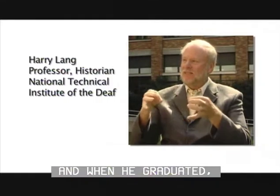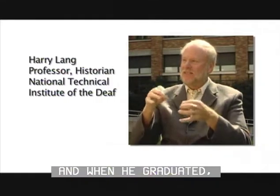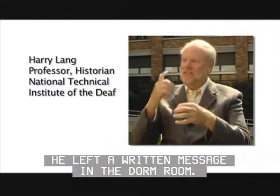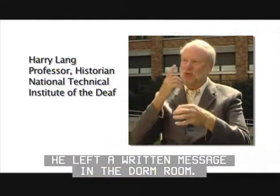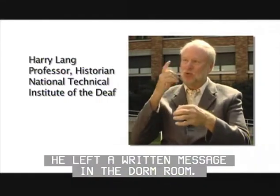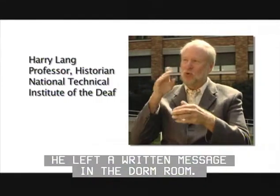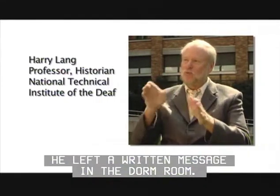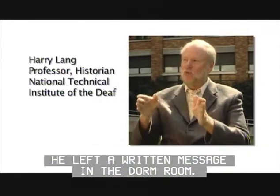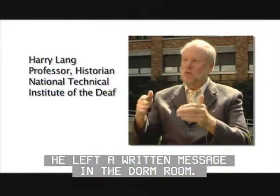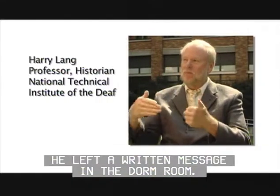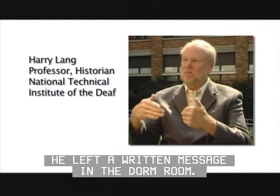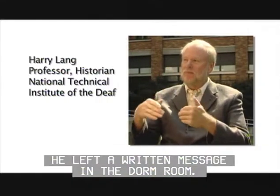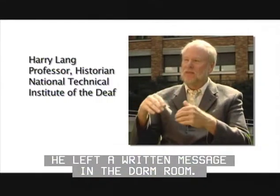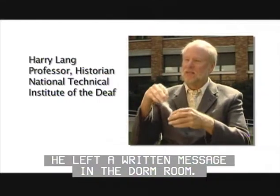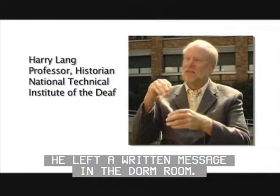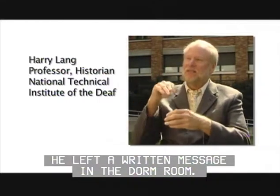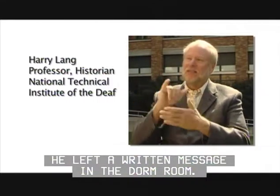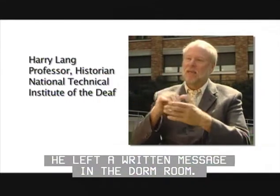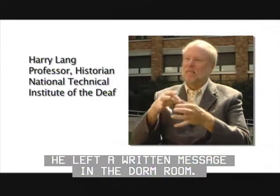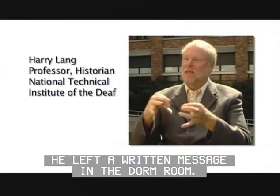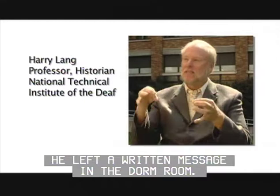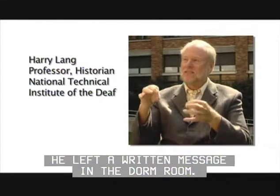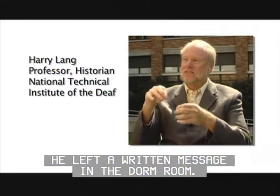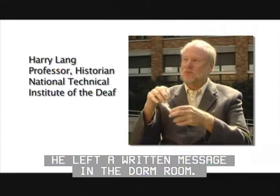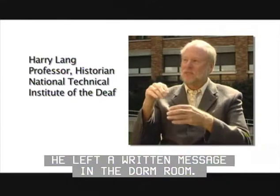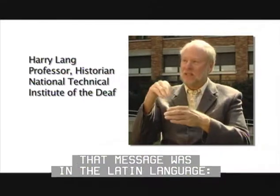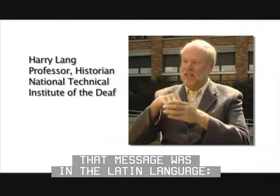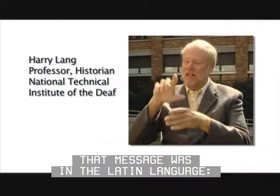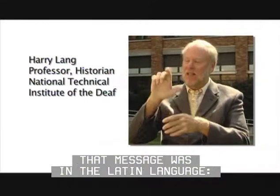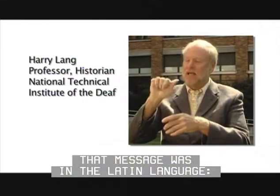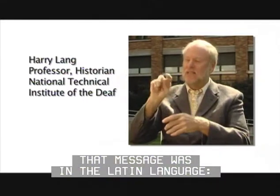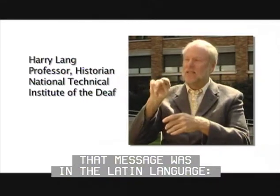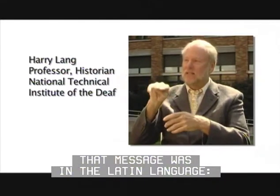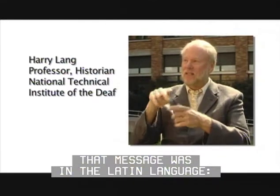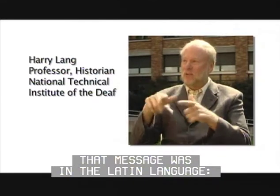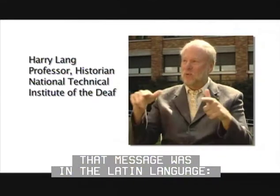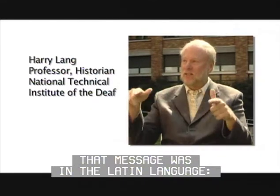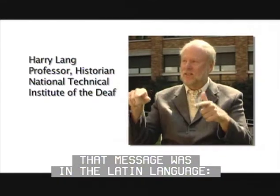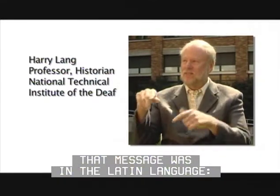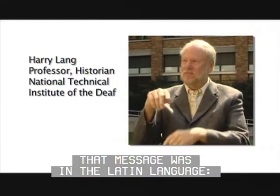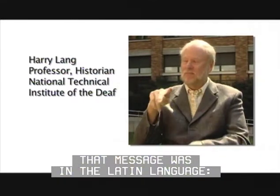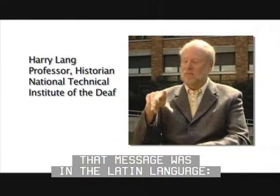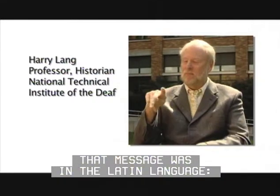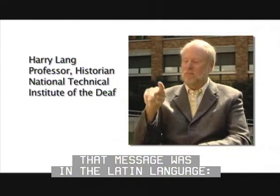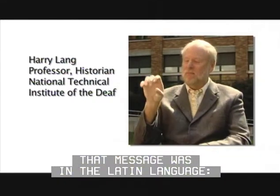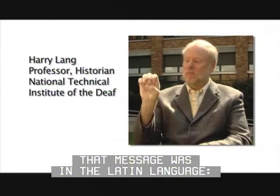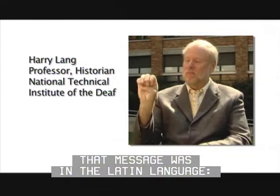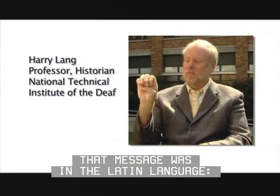he left a written message in the dorm room. That message was in the Latin language.